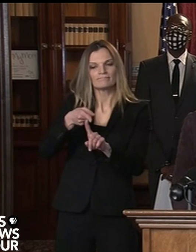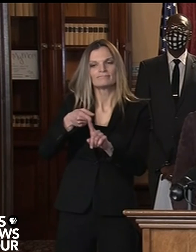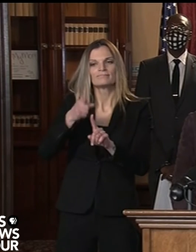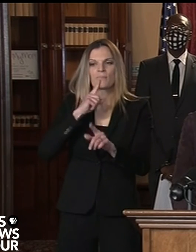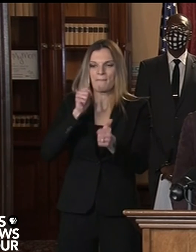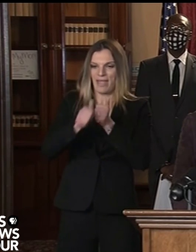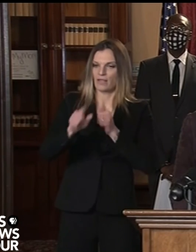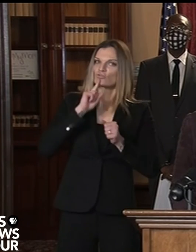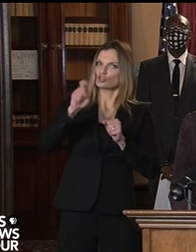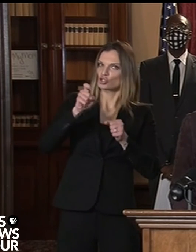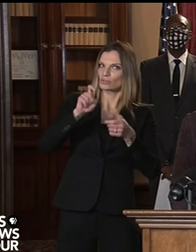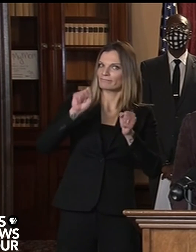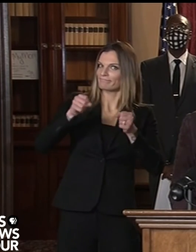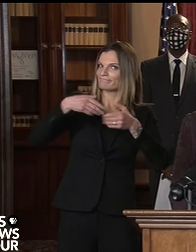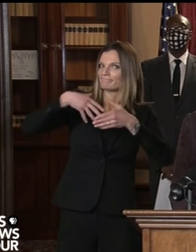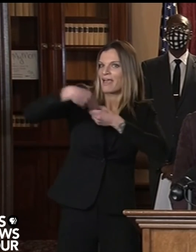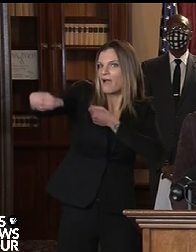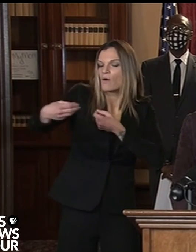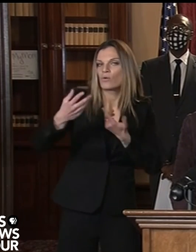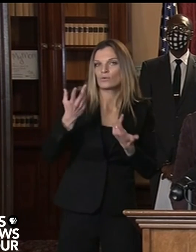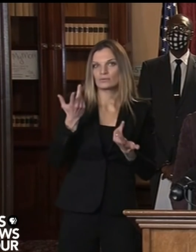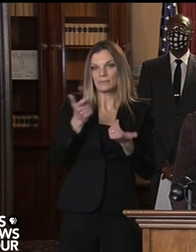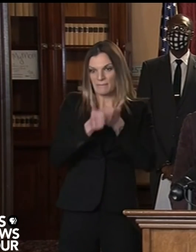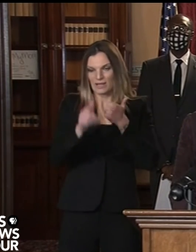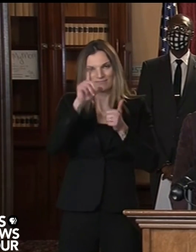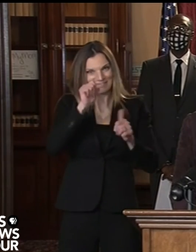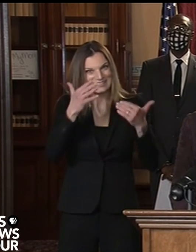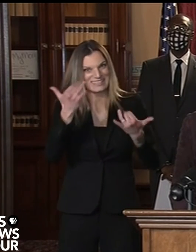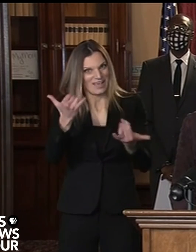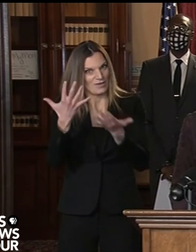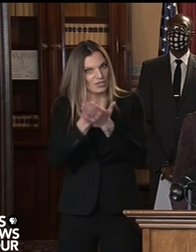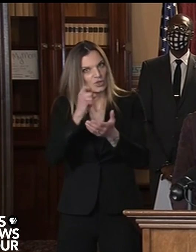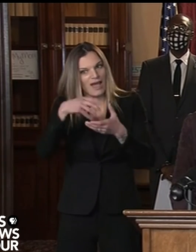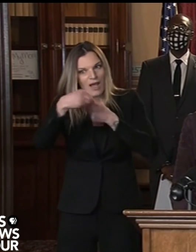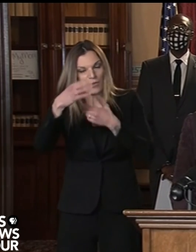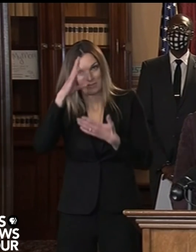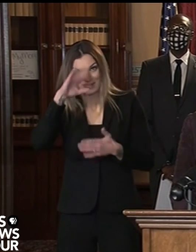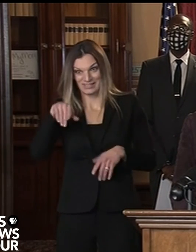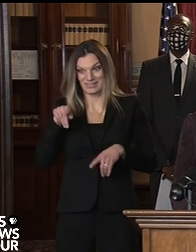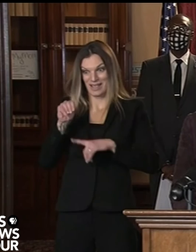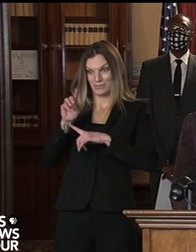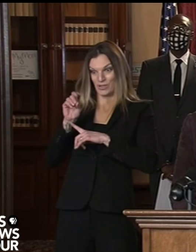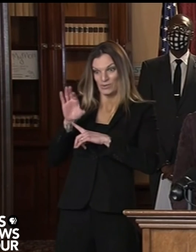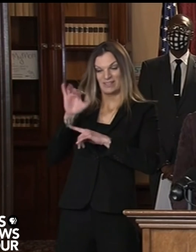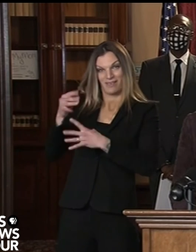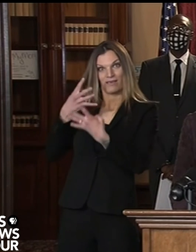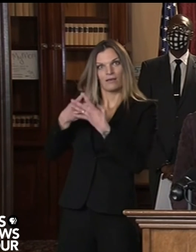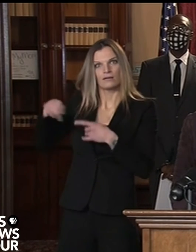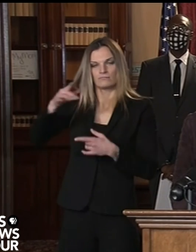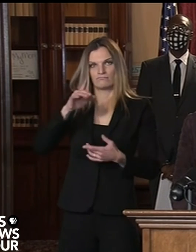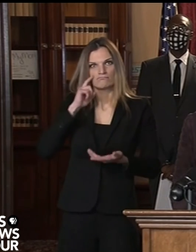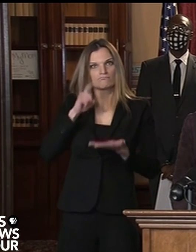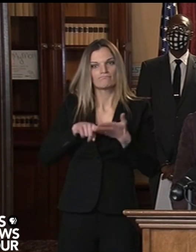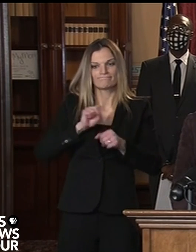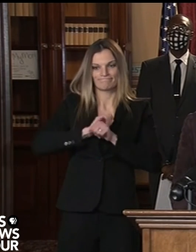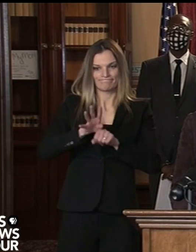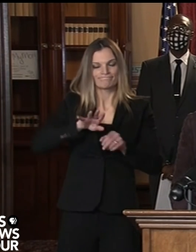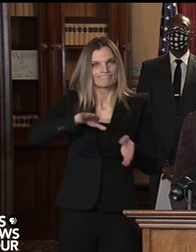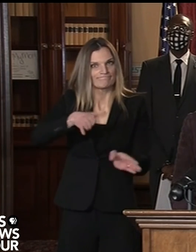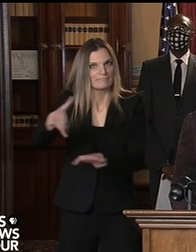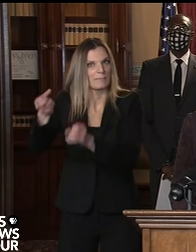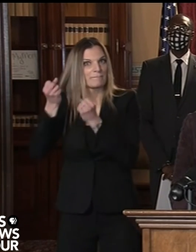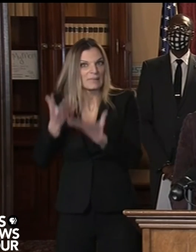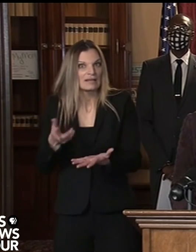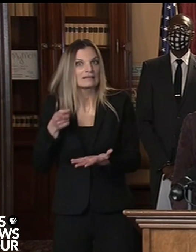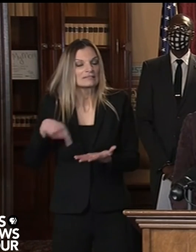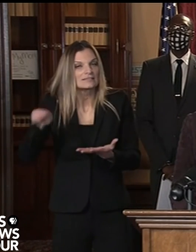skyrocketing numbers of COVID cases and escalating numbers of deaths in MDOC facilities. Safe and Just Michigan